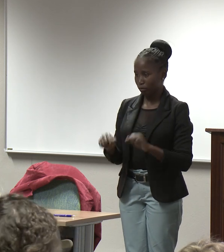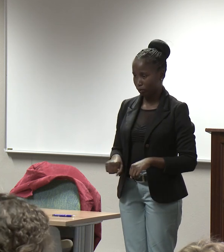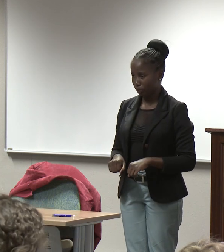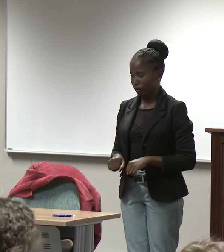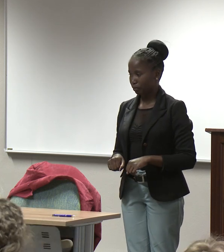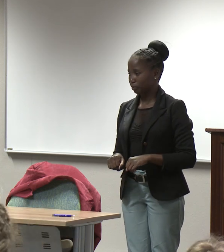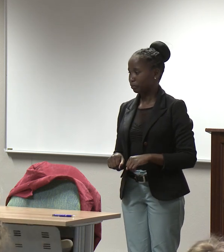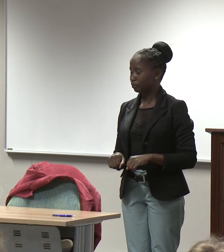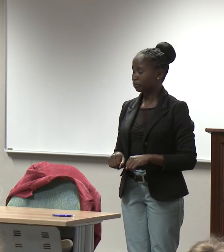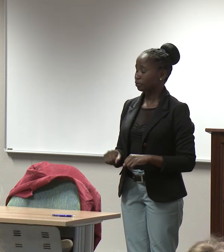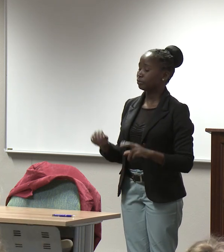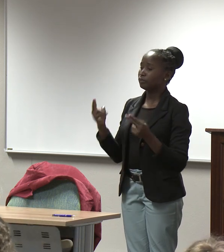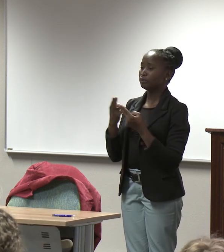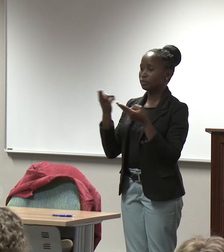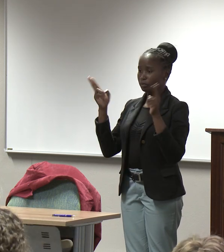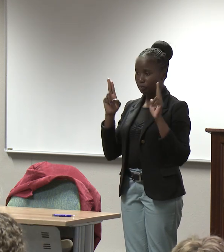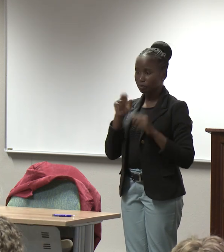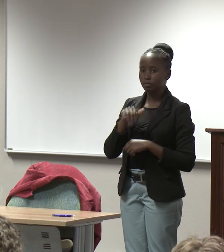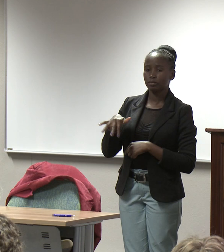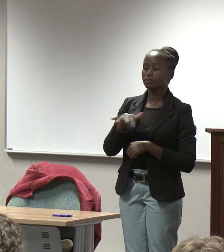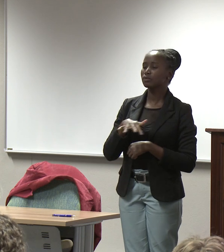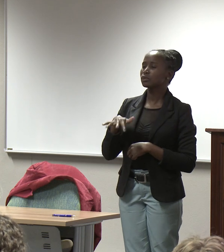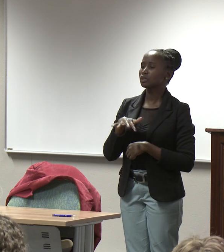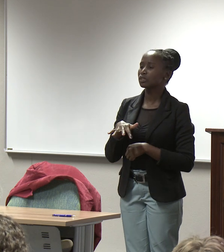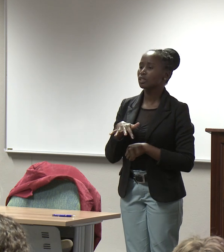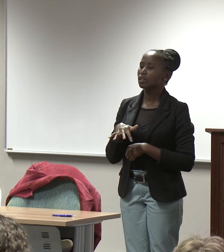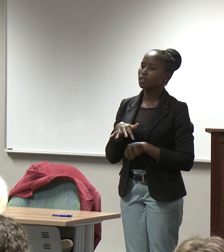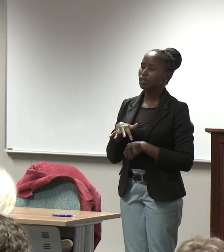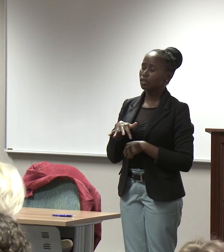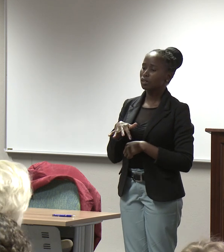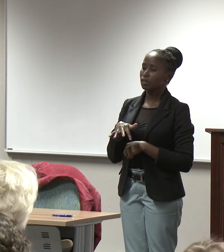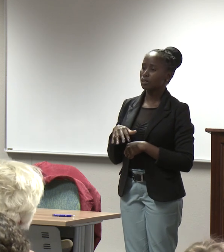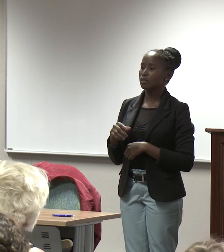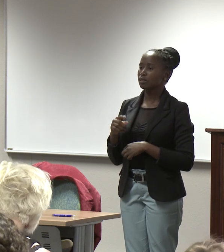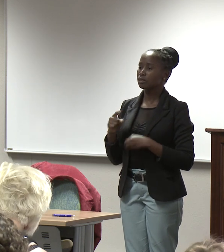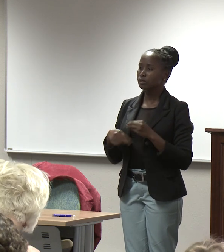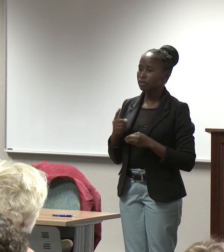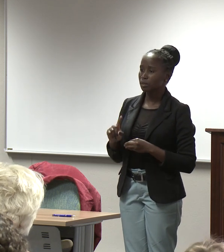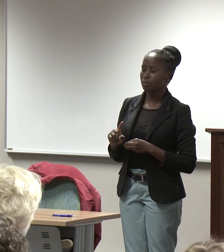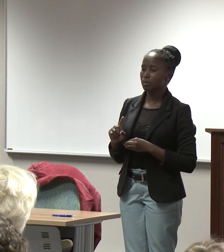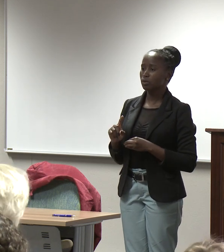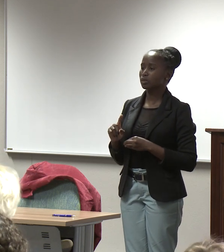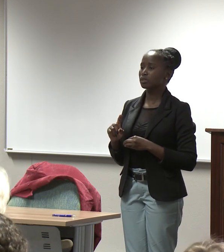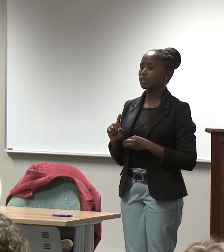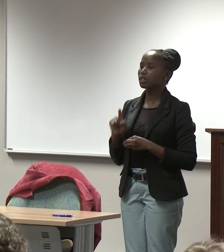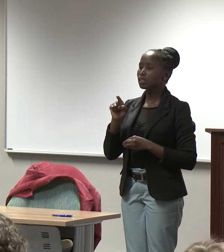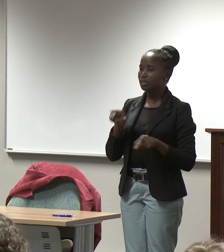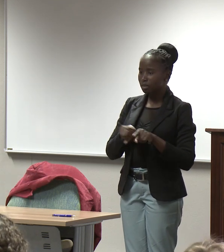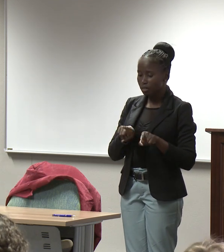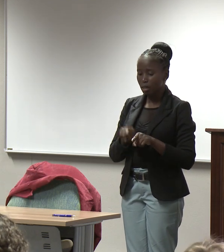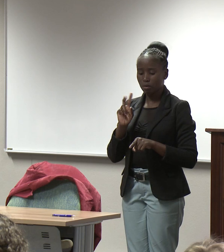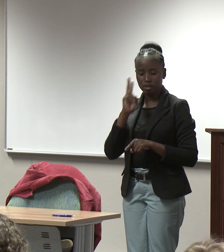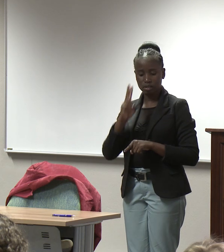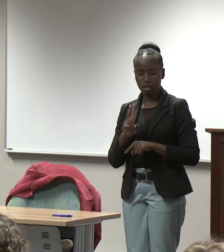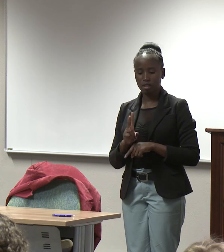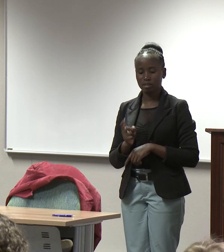bifurcation situation now. Bifurcation in the terms of Ilya Prigozhin, that is to say a small change